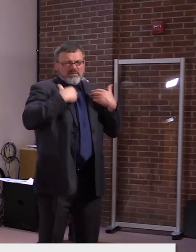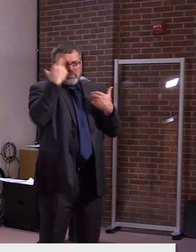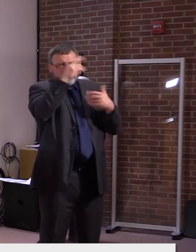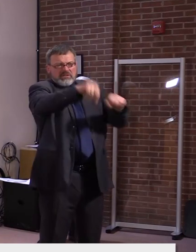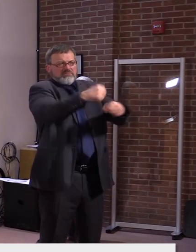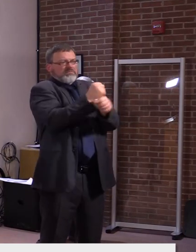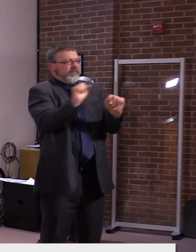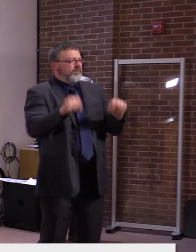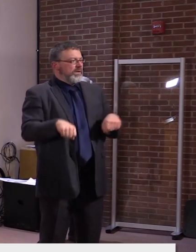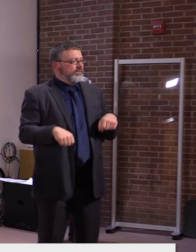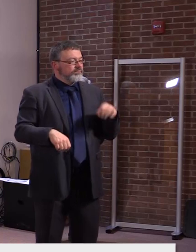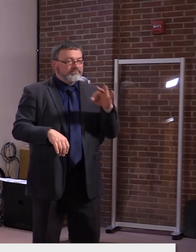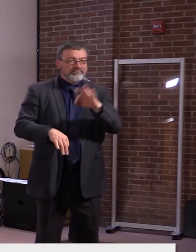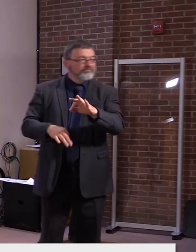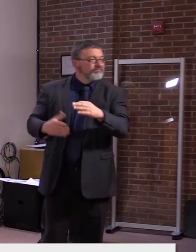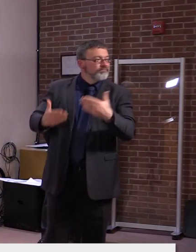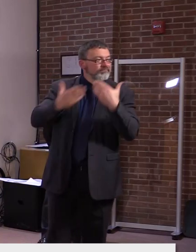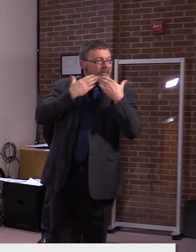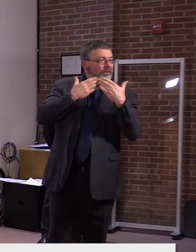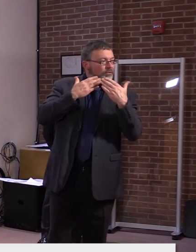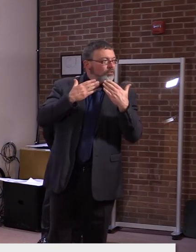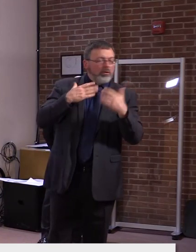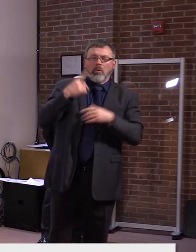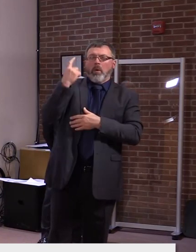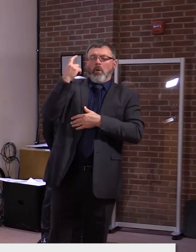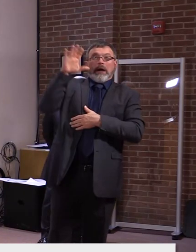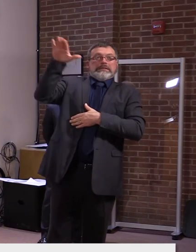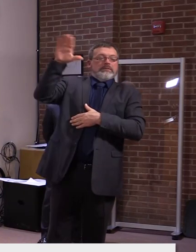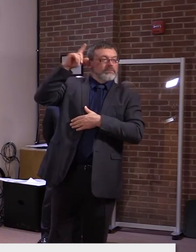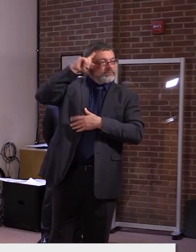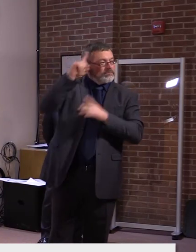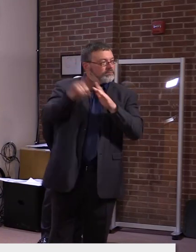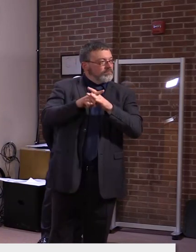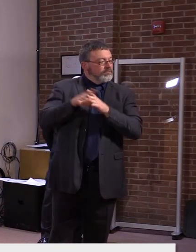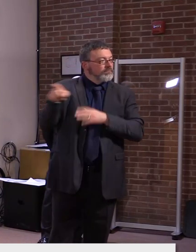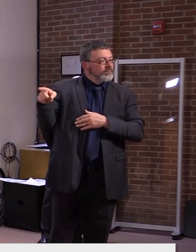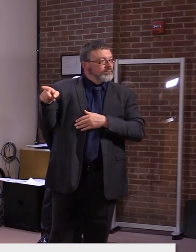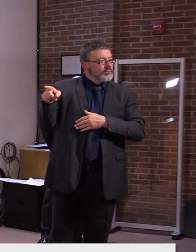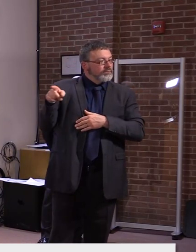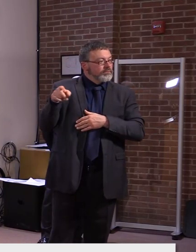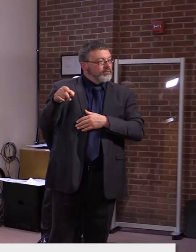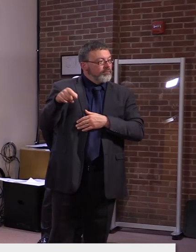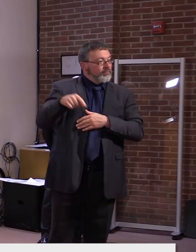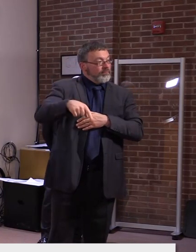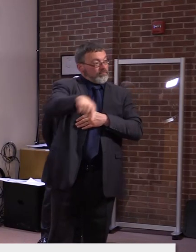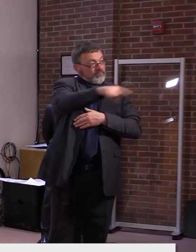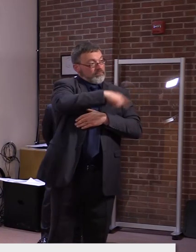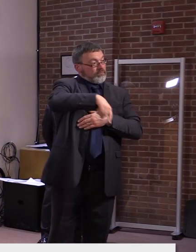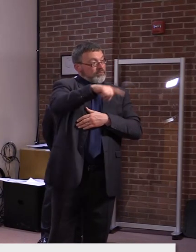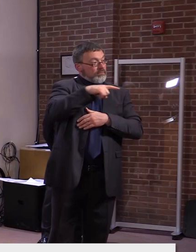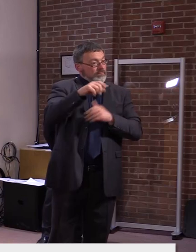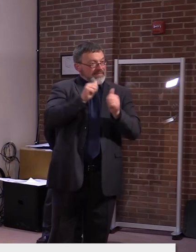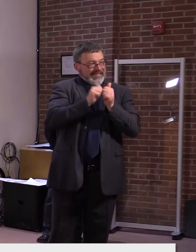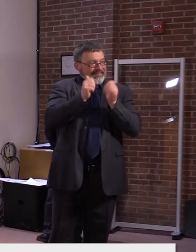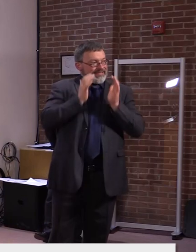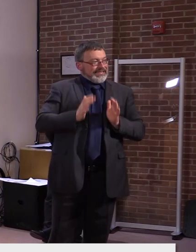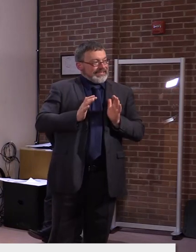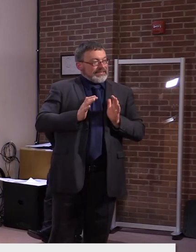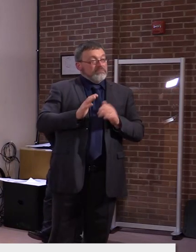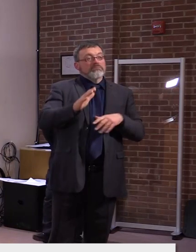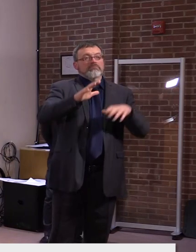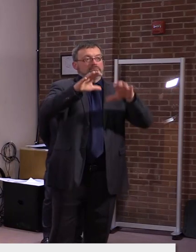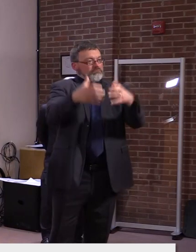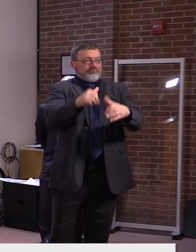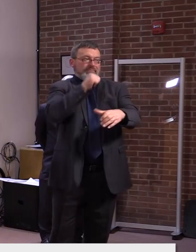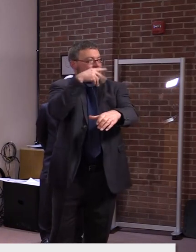Okay, thank you, Lynn. Also, sorry, one more. And the unvaccinated athletes that are playing, how often